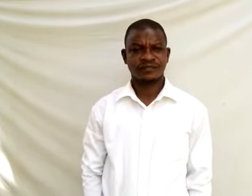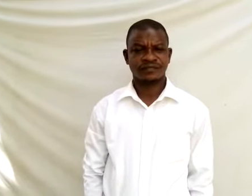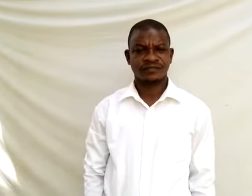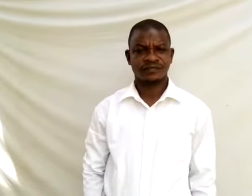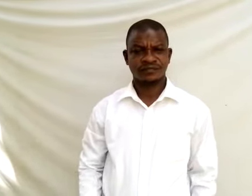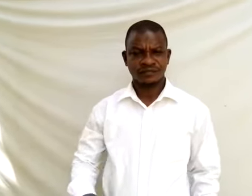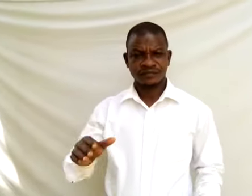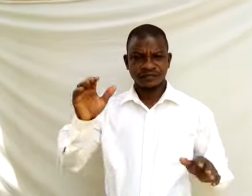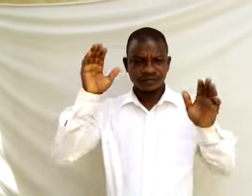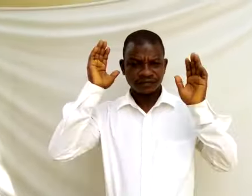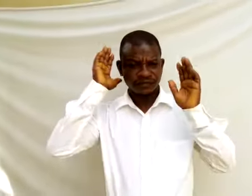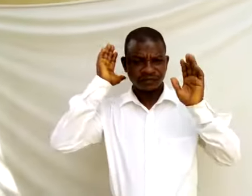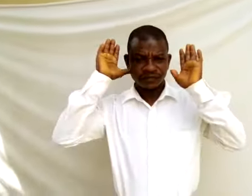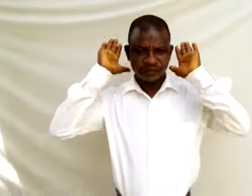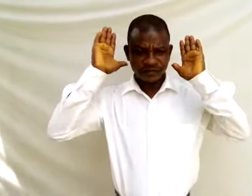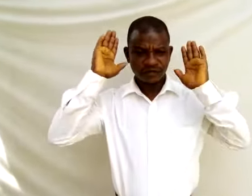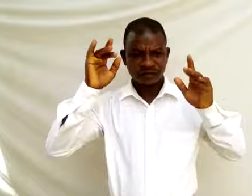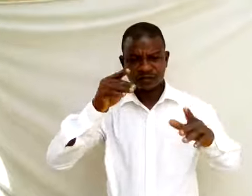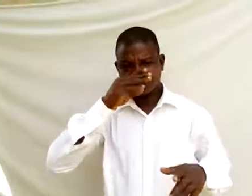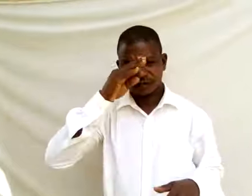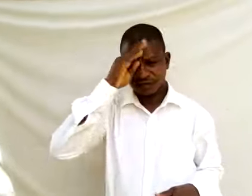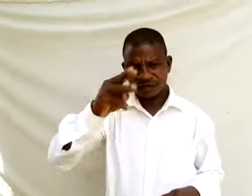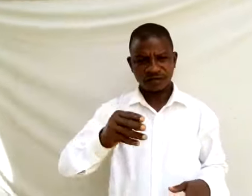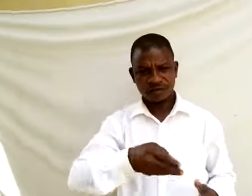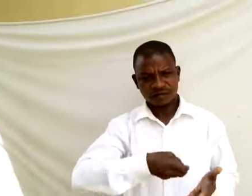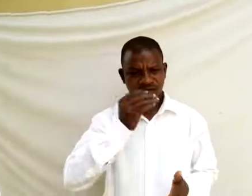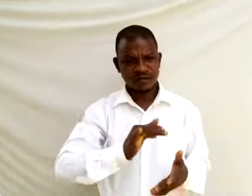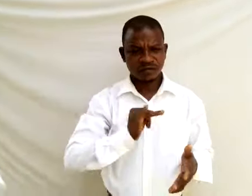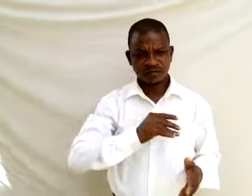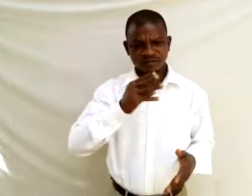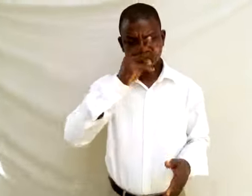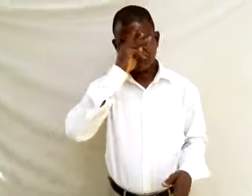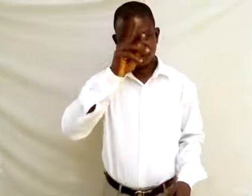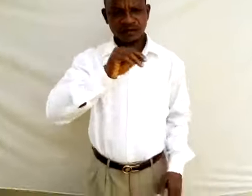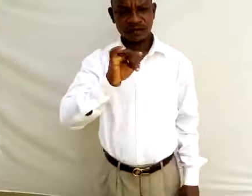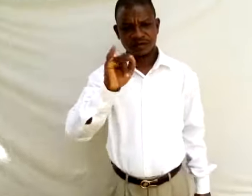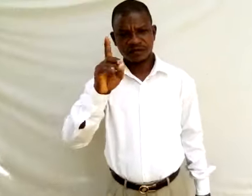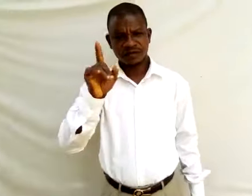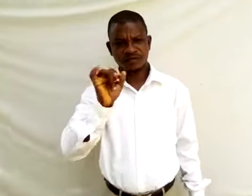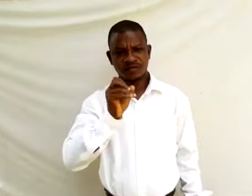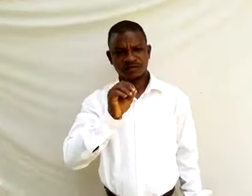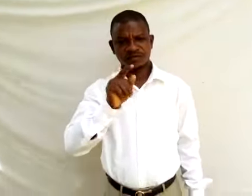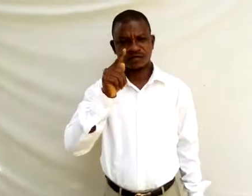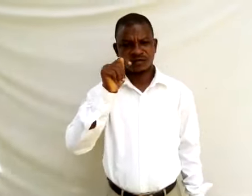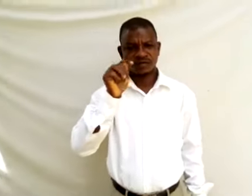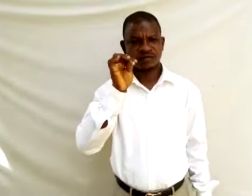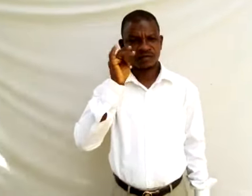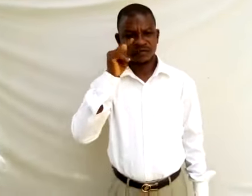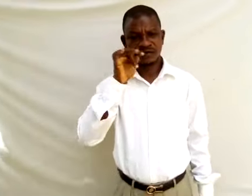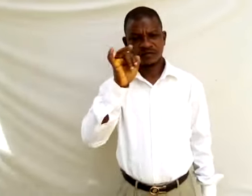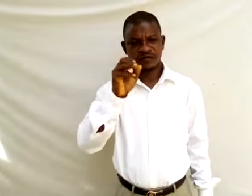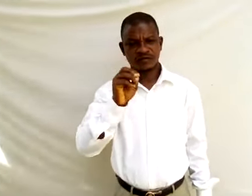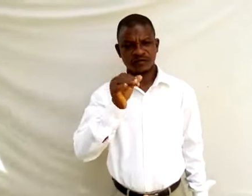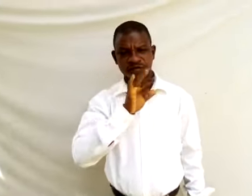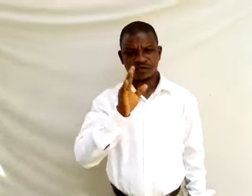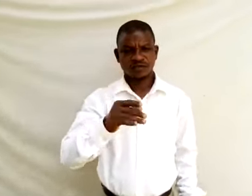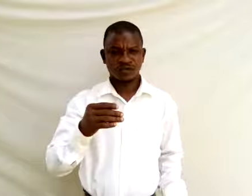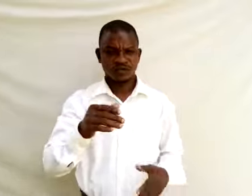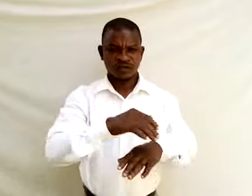Hello students, this is Mr. Idowu Olajide Taufik, your English